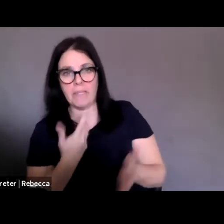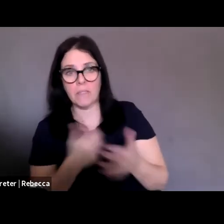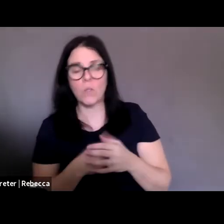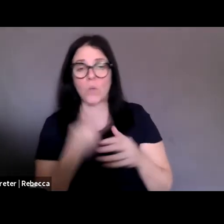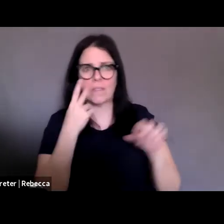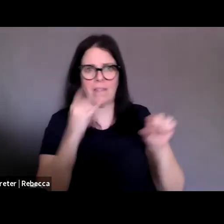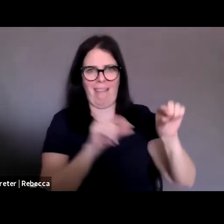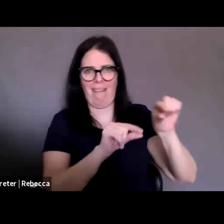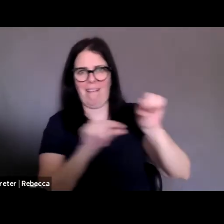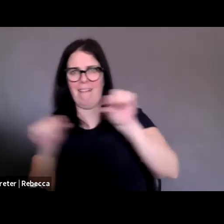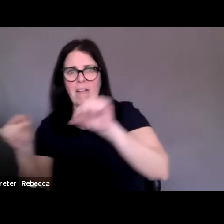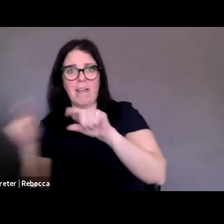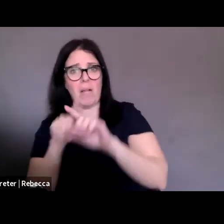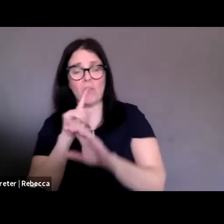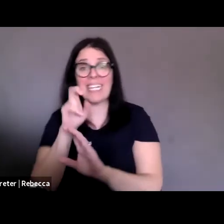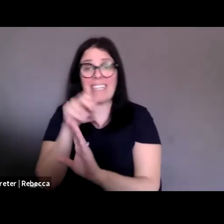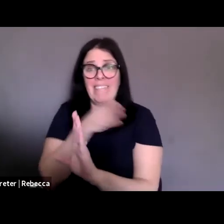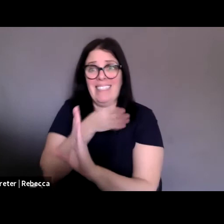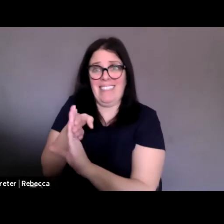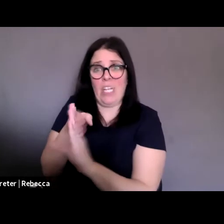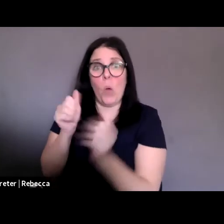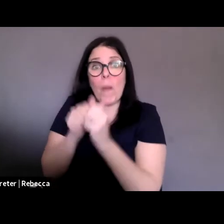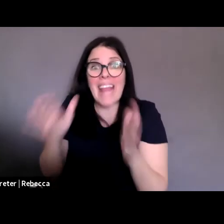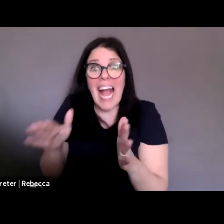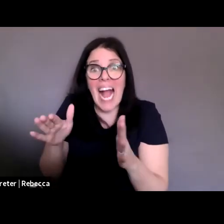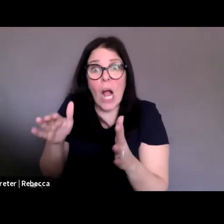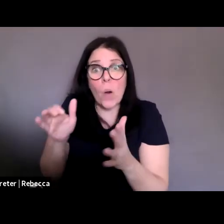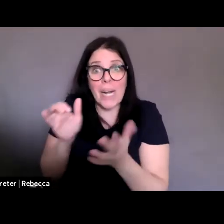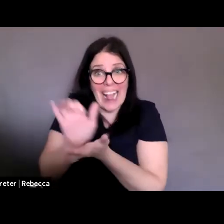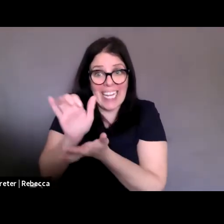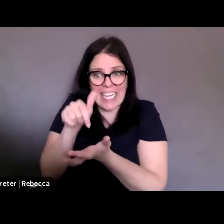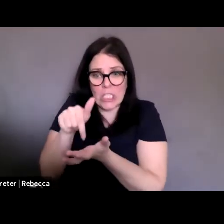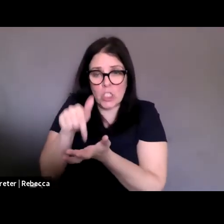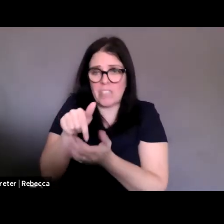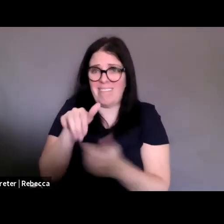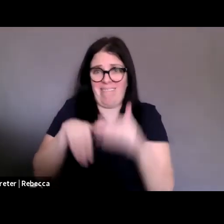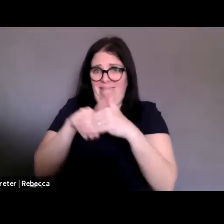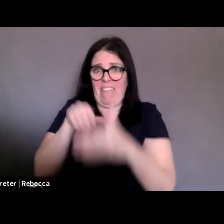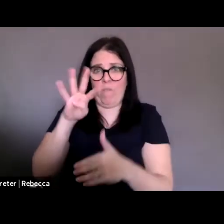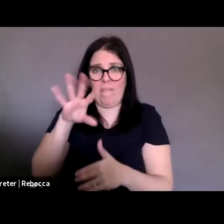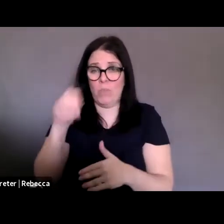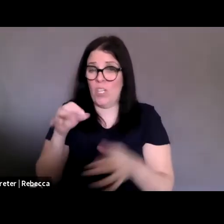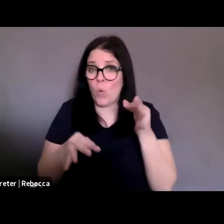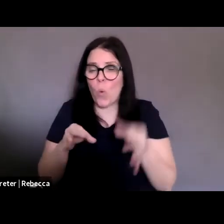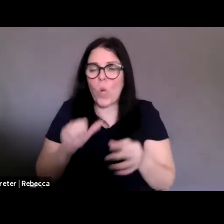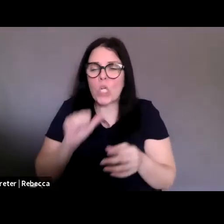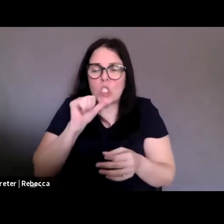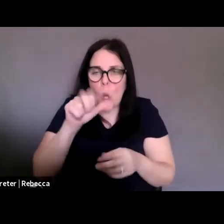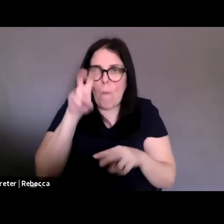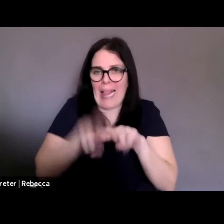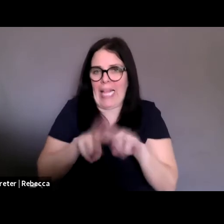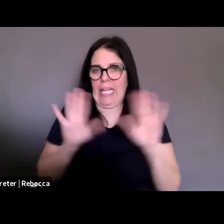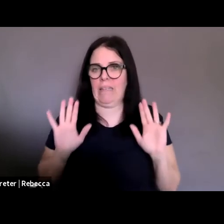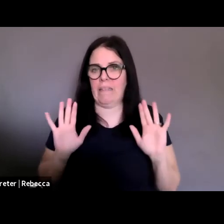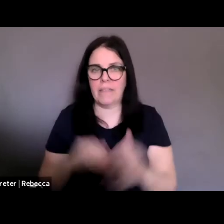exceed 45% in terms of just belief, court's belief. Overall, we translate all